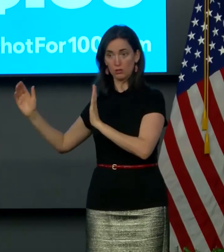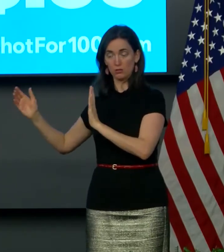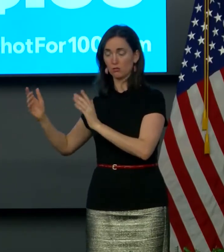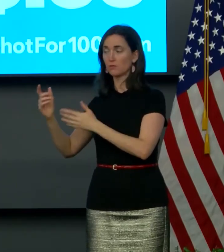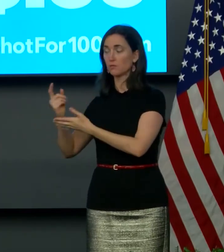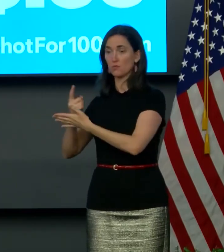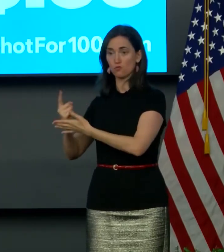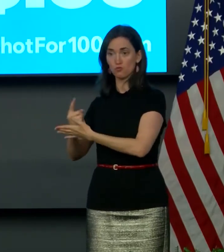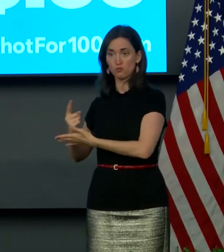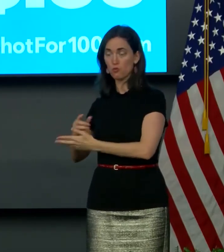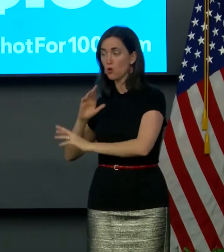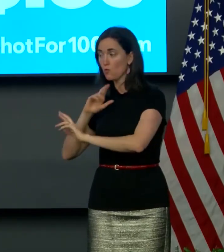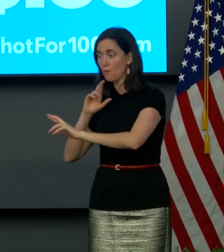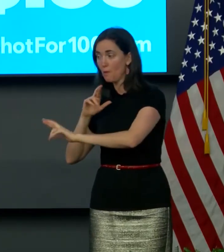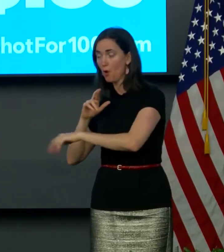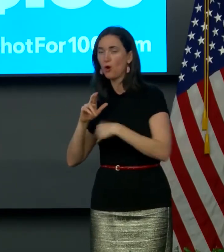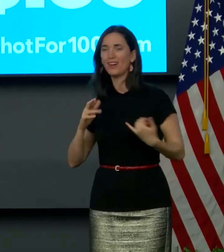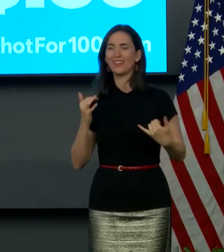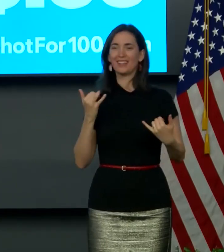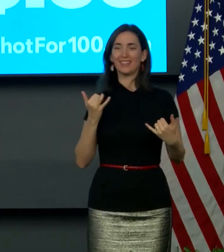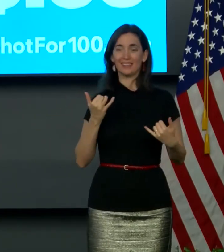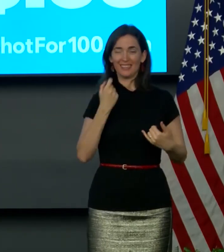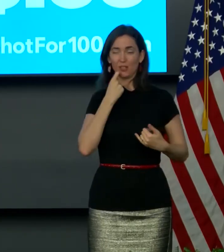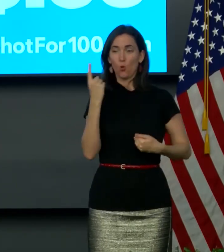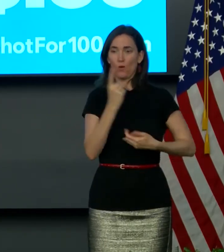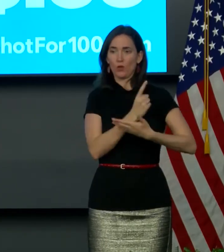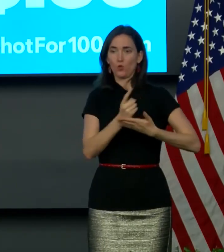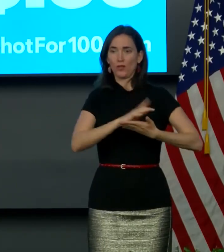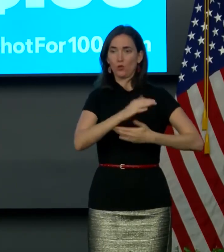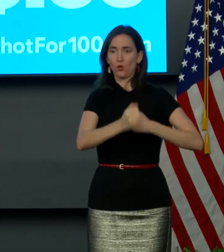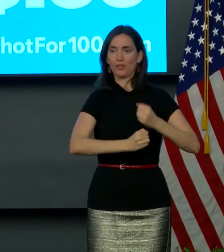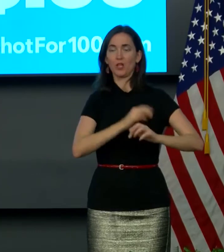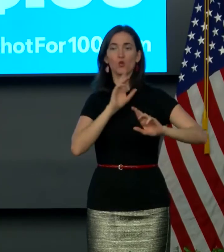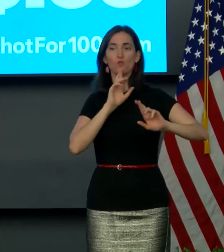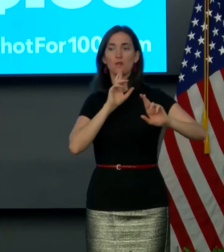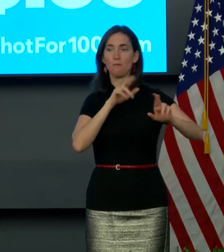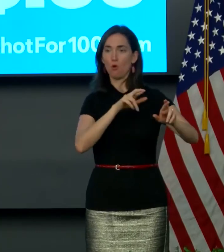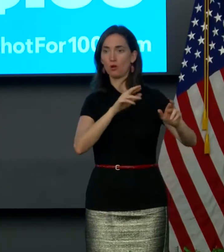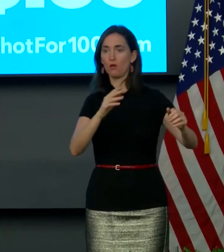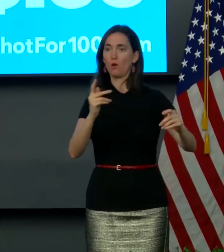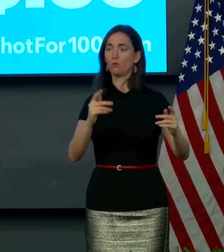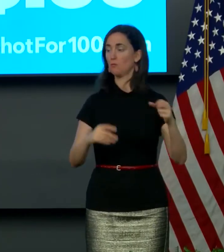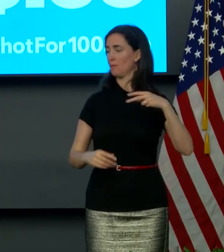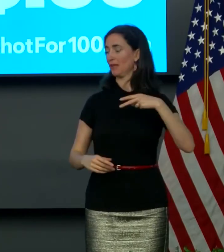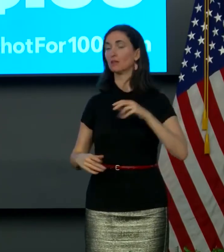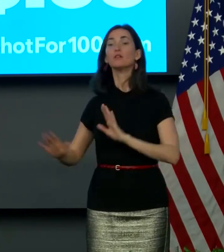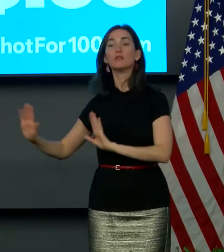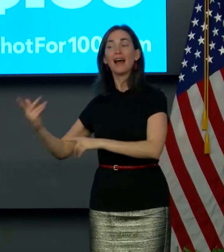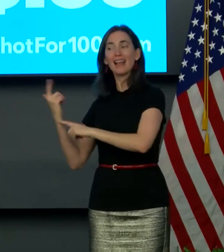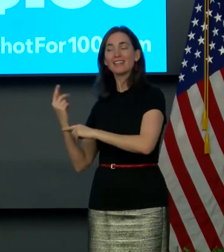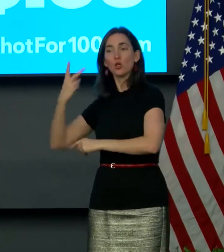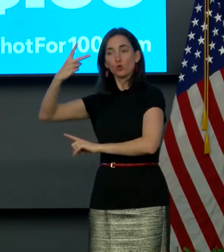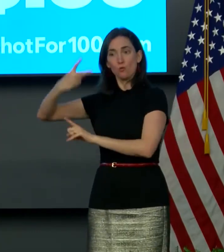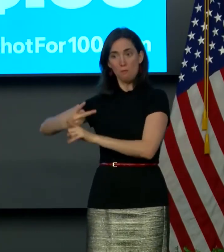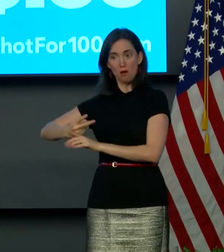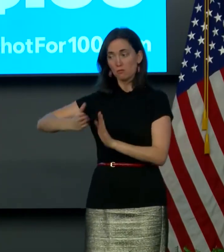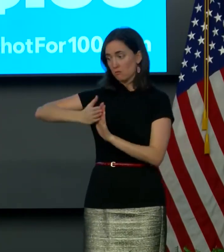were reported in the first week of this school year than were reported in the aggregate of the first 2 months of last